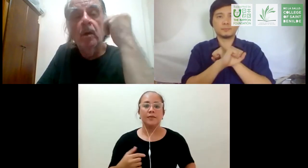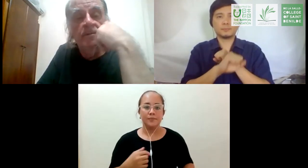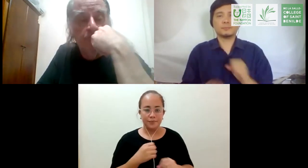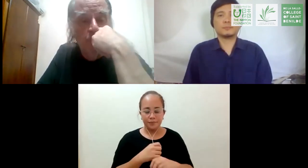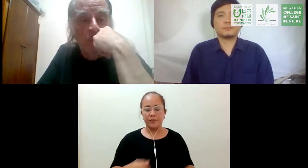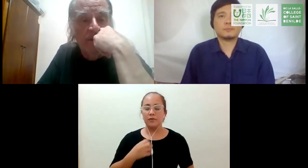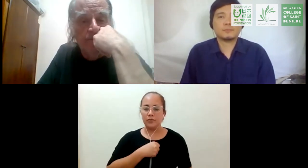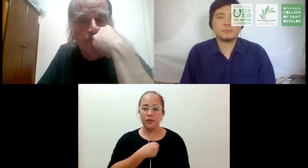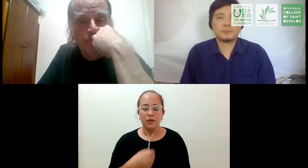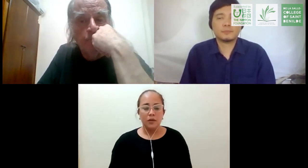Okay.